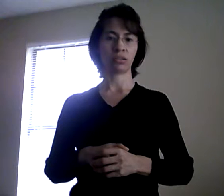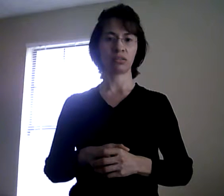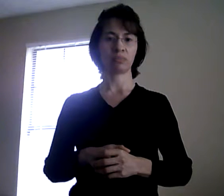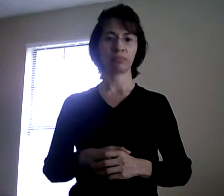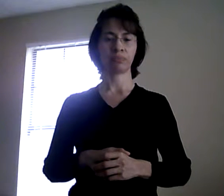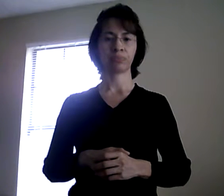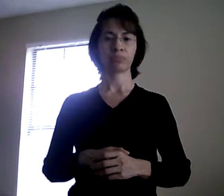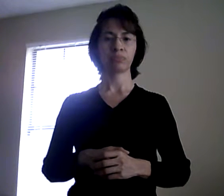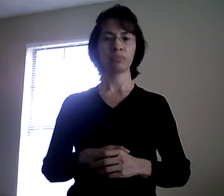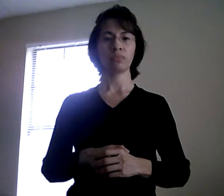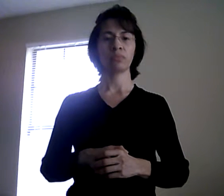it.